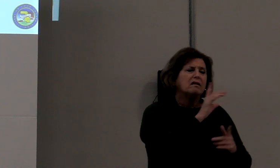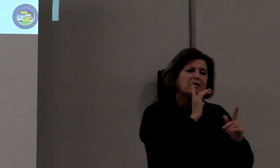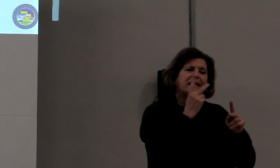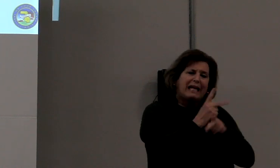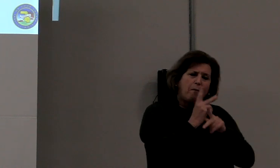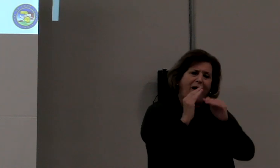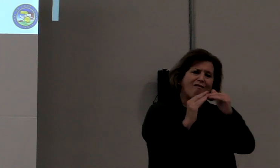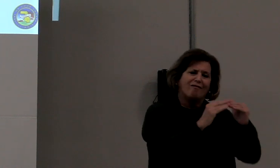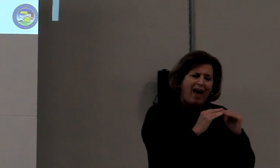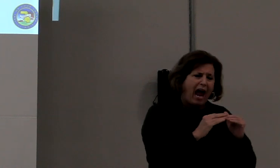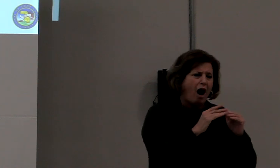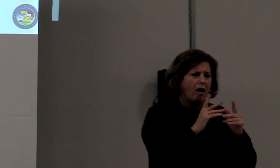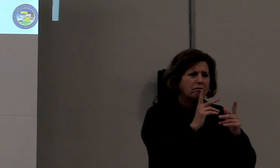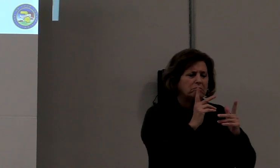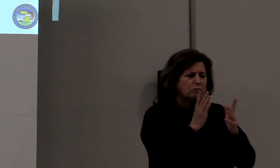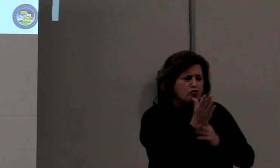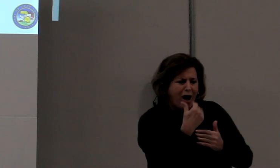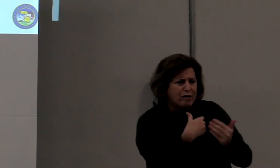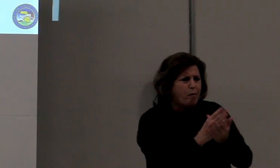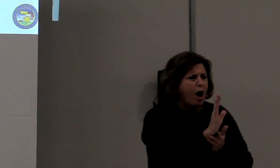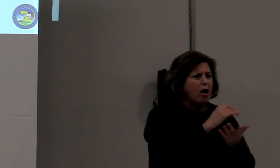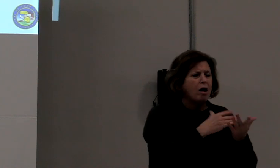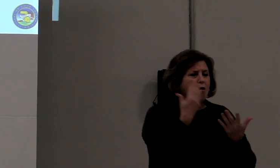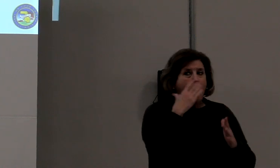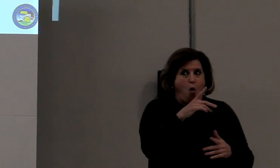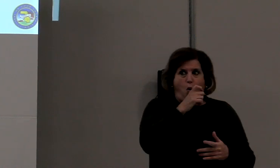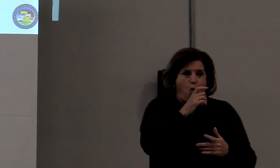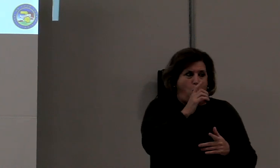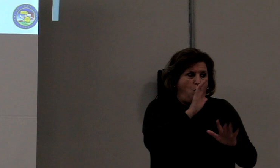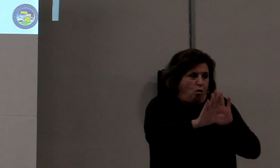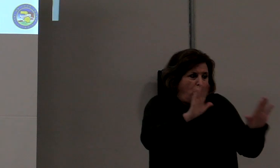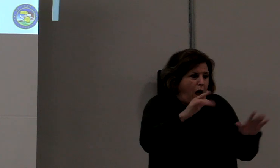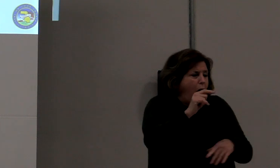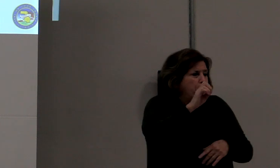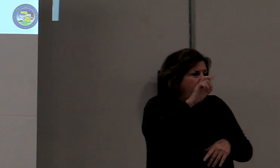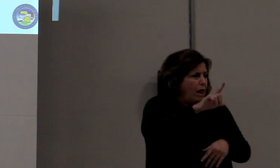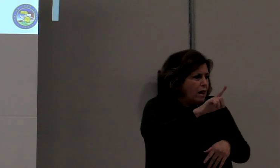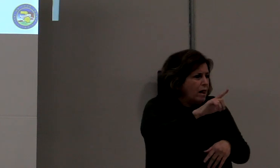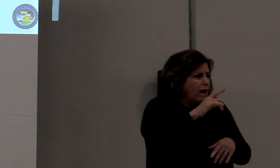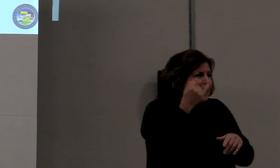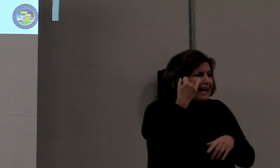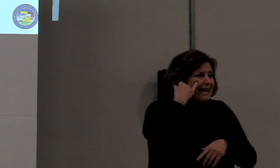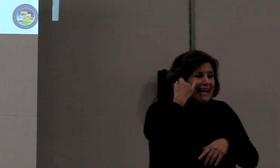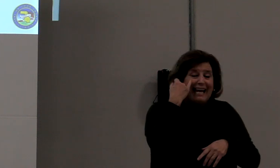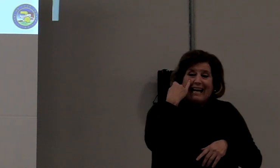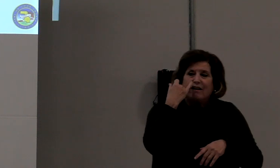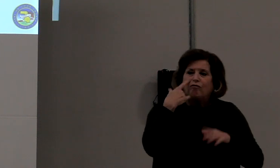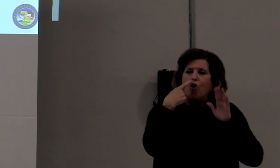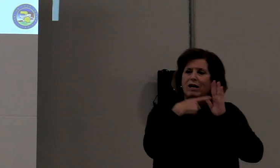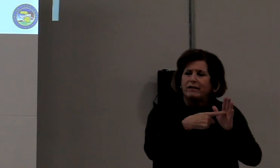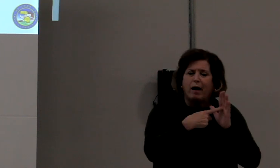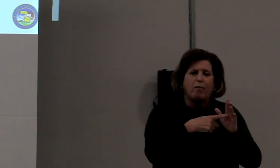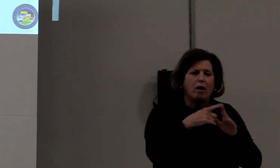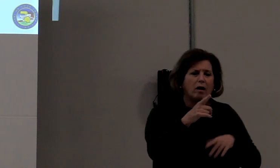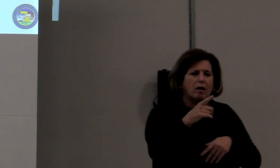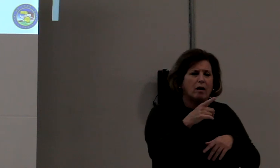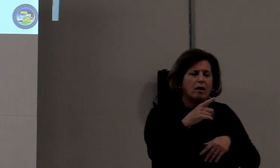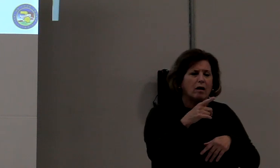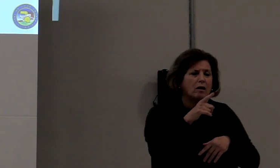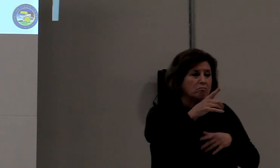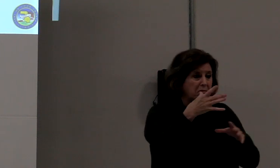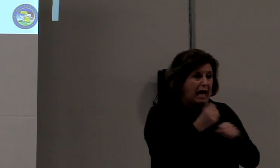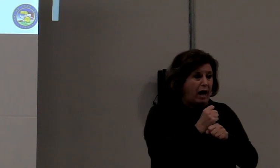and transparency. So we don't know whose appeals we're going to get. So if for example, we get